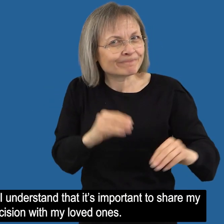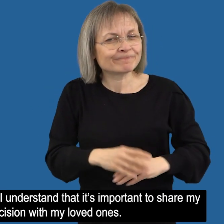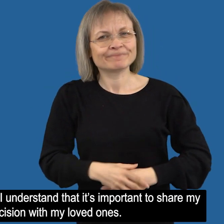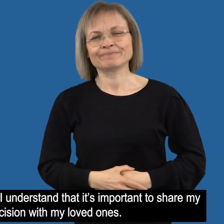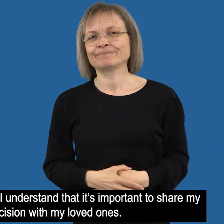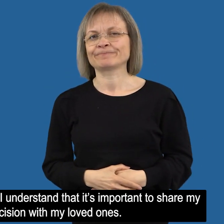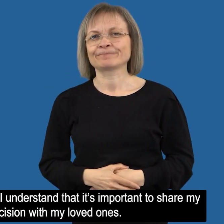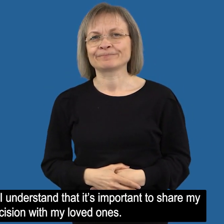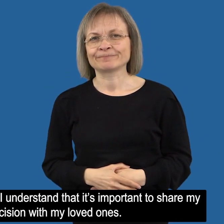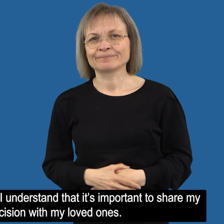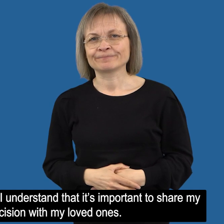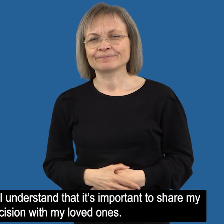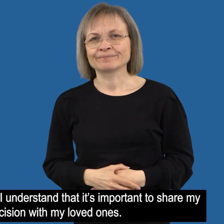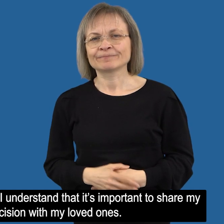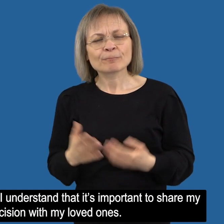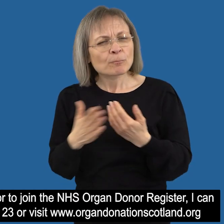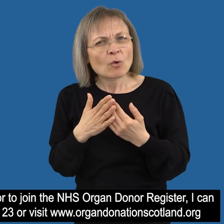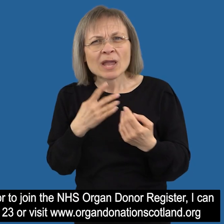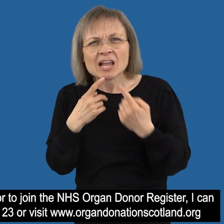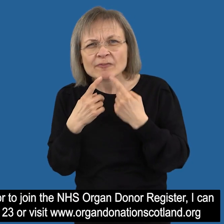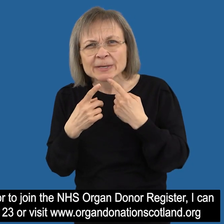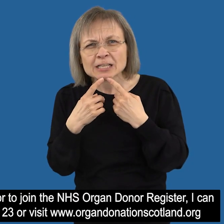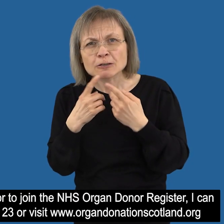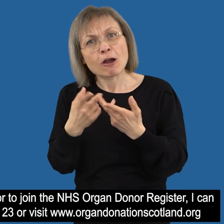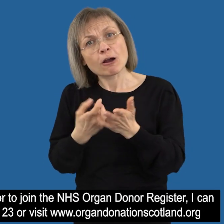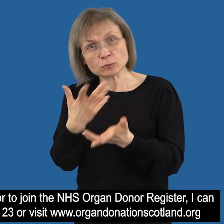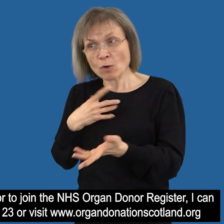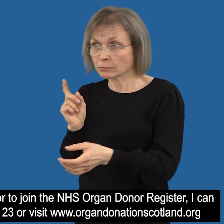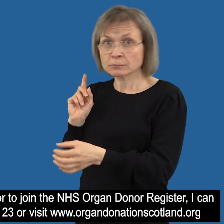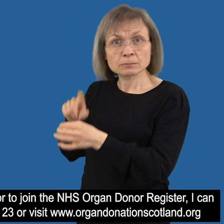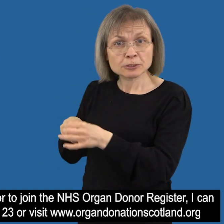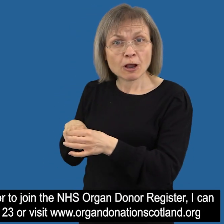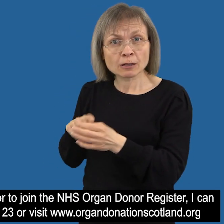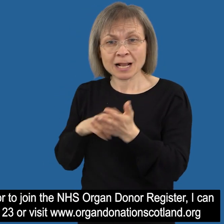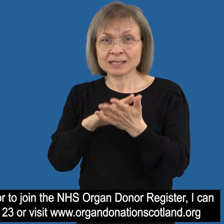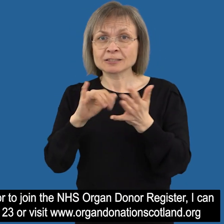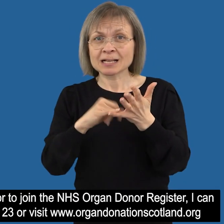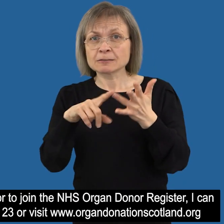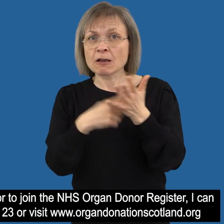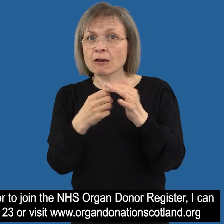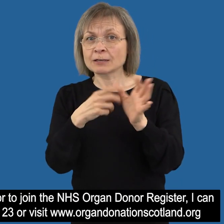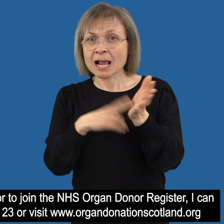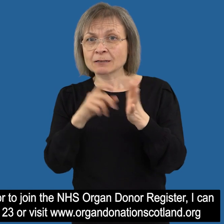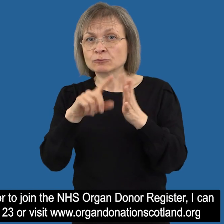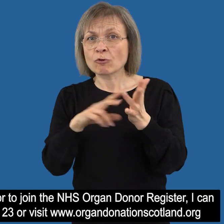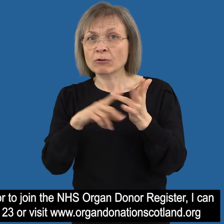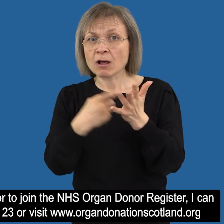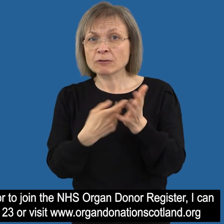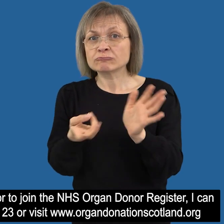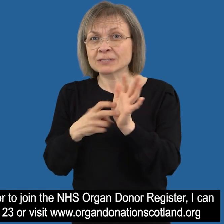or to join the NHS Organ Donor Register, I can phone 0300 123 2323